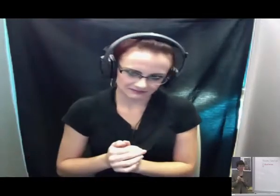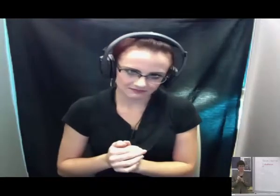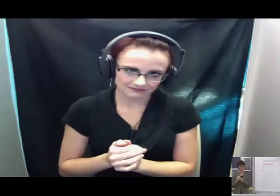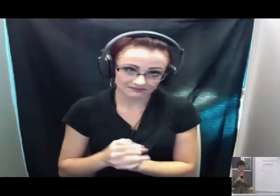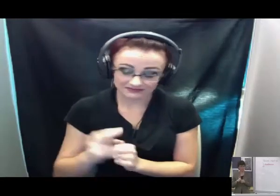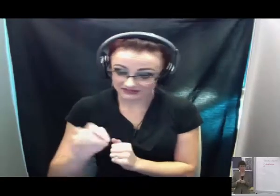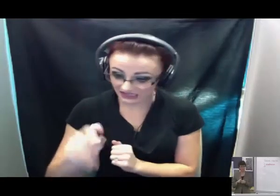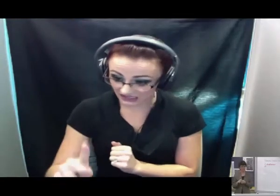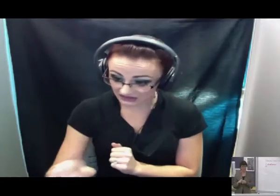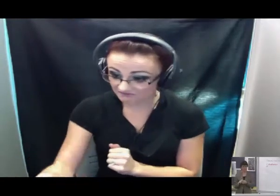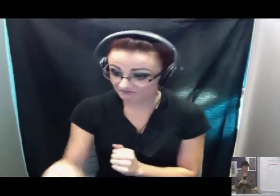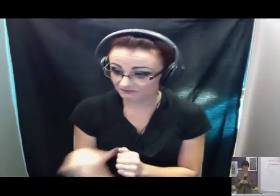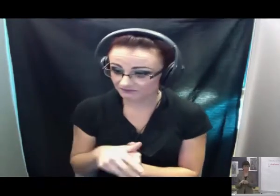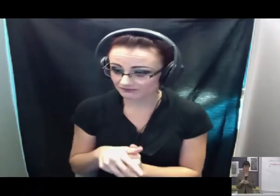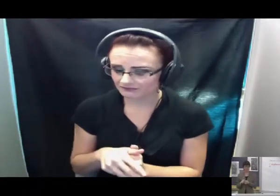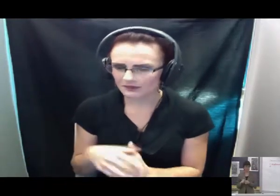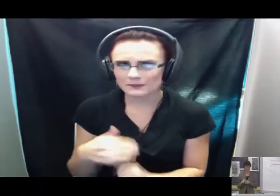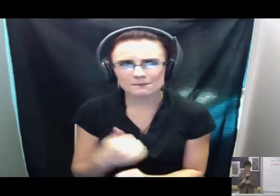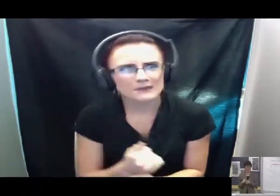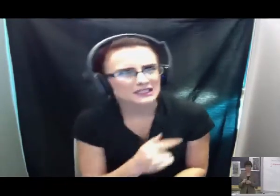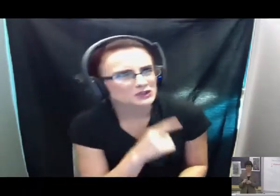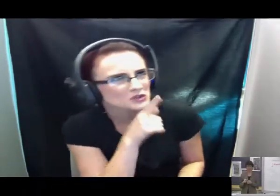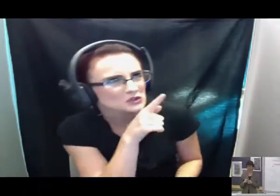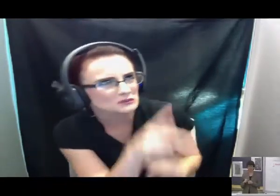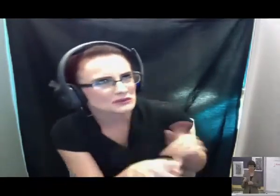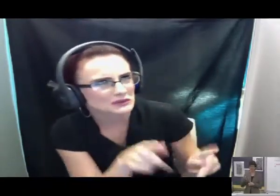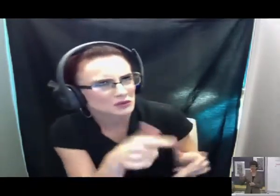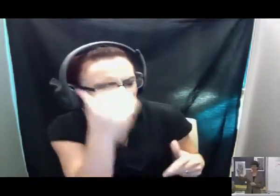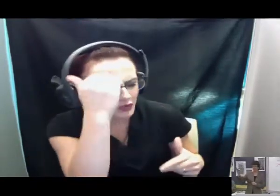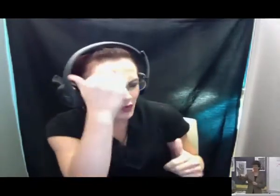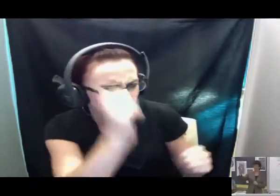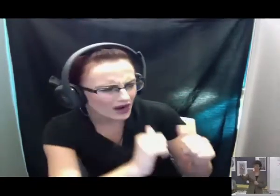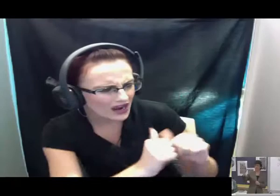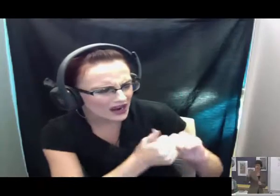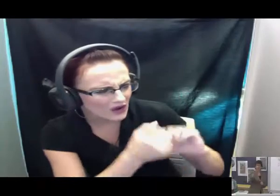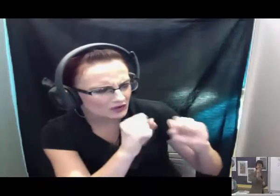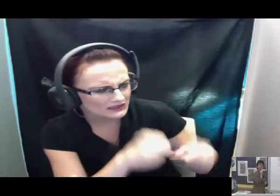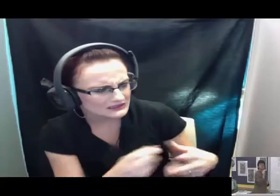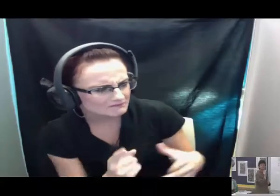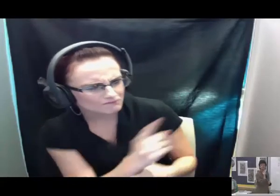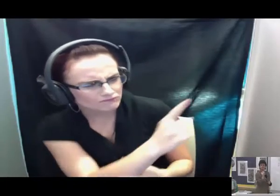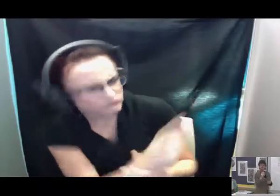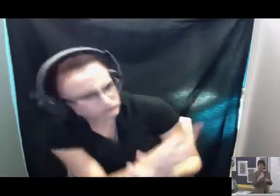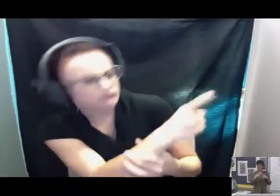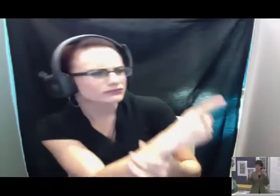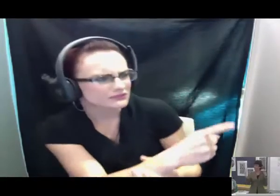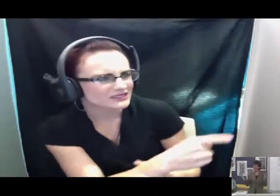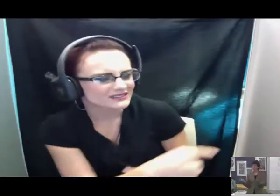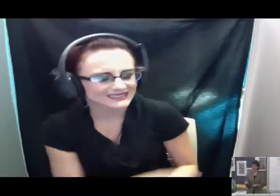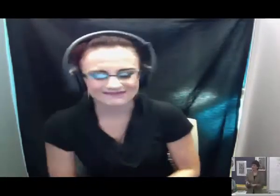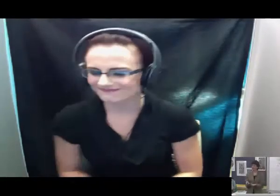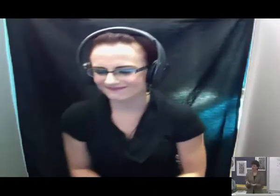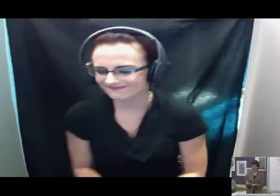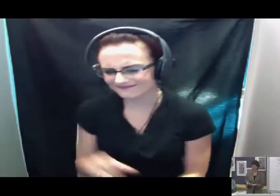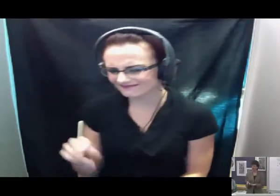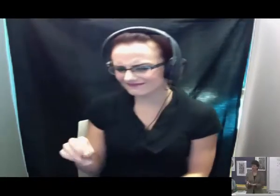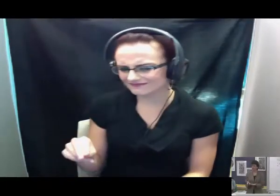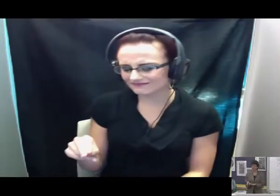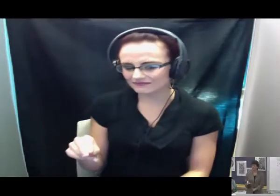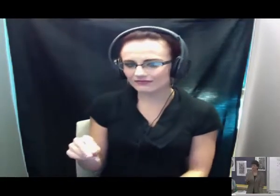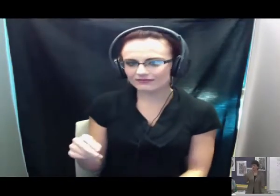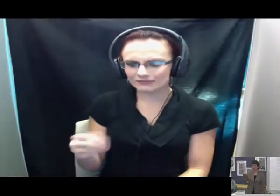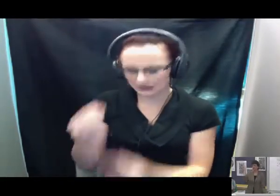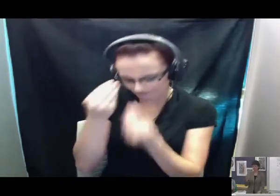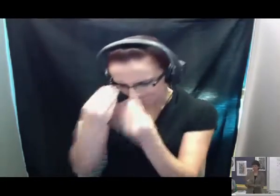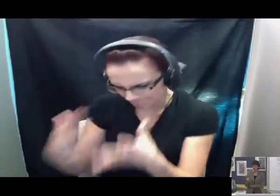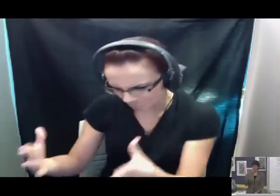to fire the cannons? No. Tell you what, it was the size of the colonies. They